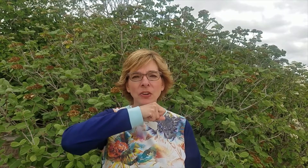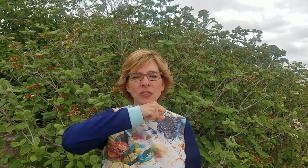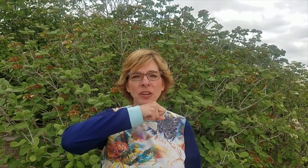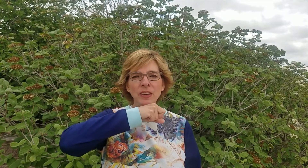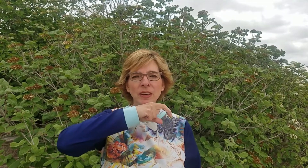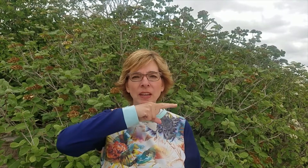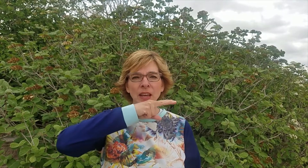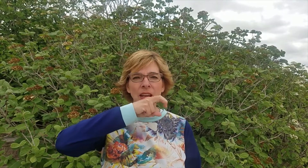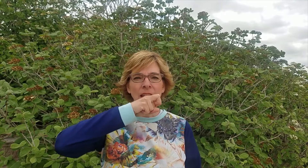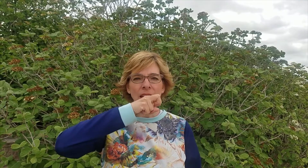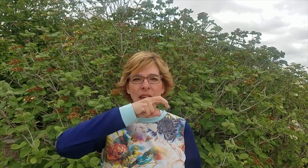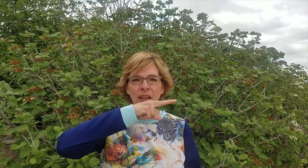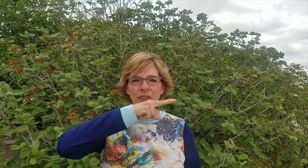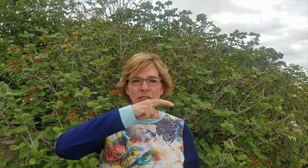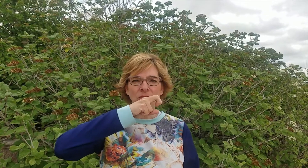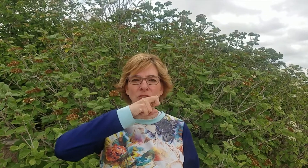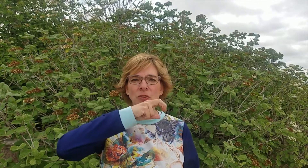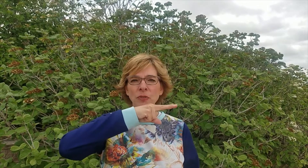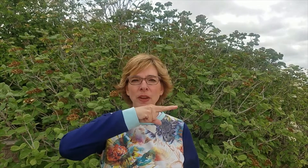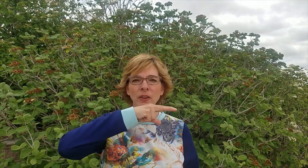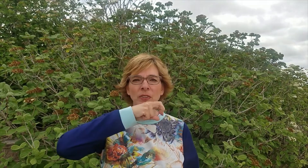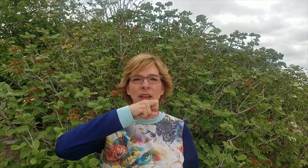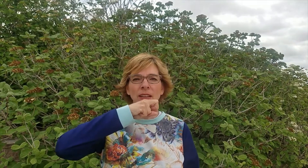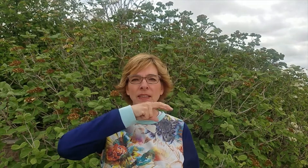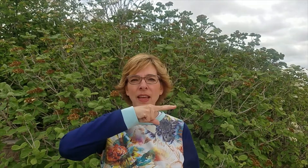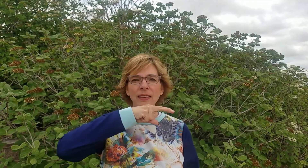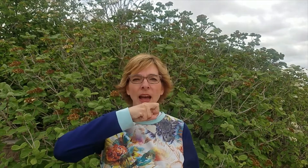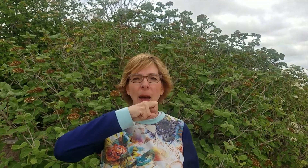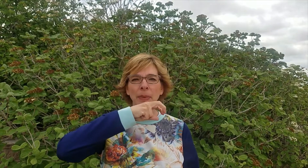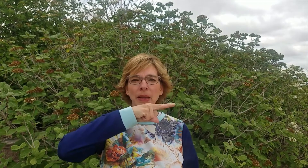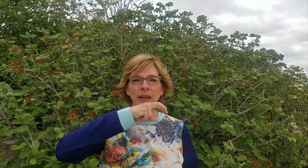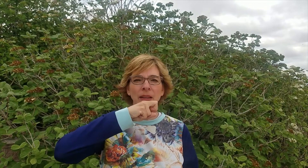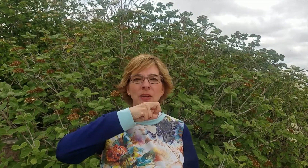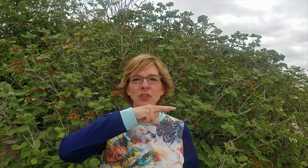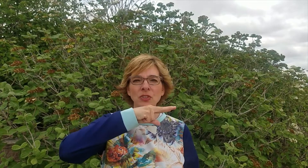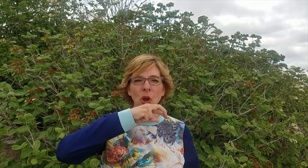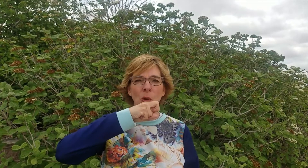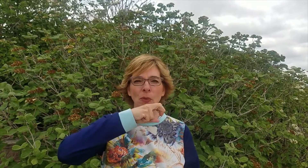your chin, and just 2 fingers like its legs hopping. Toad.